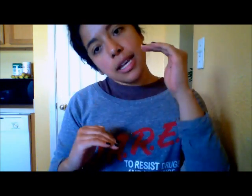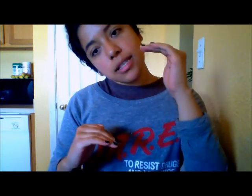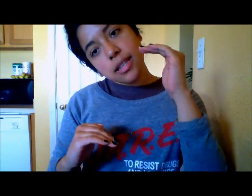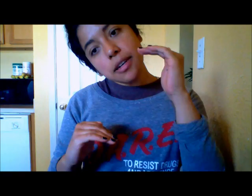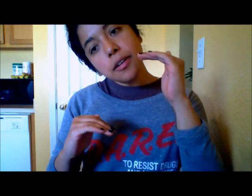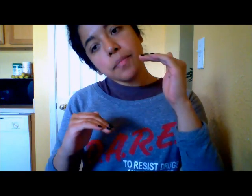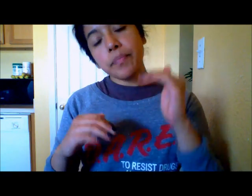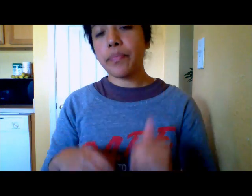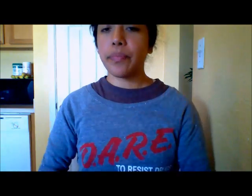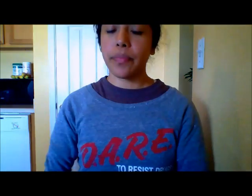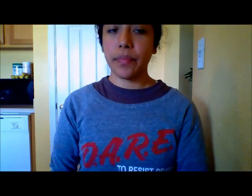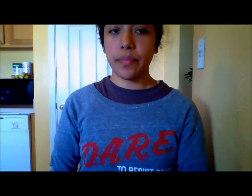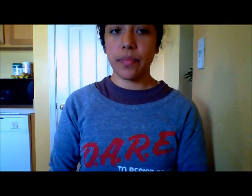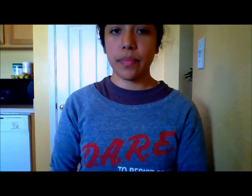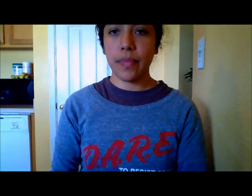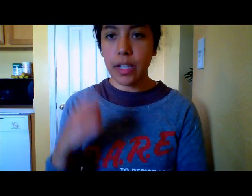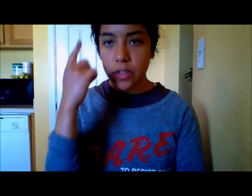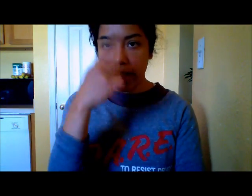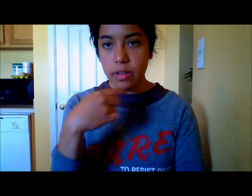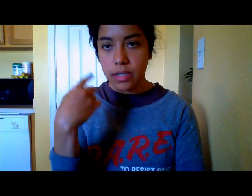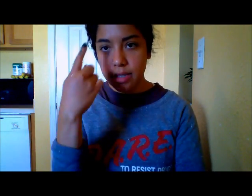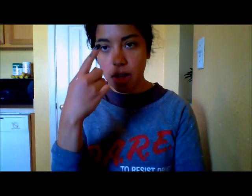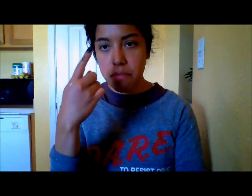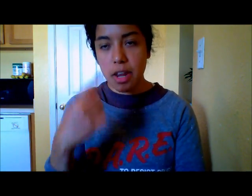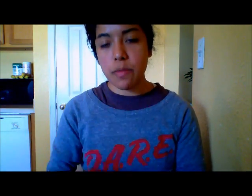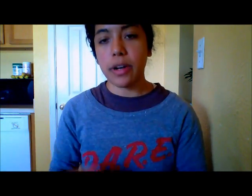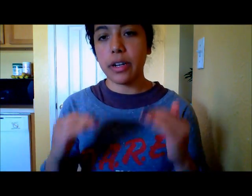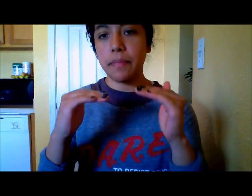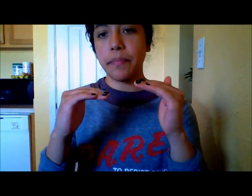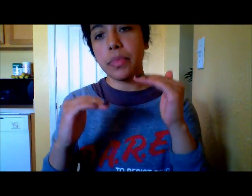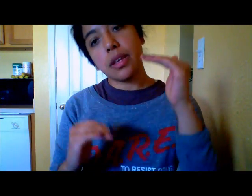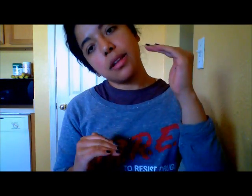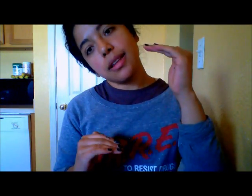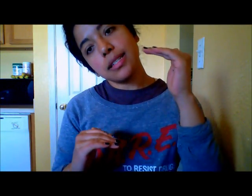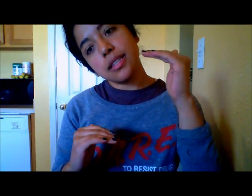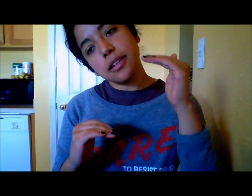less than. So that was a non-manual marker. Less than,